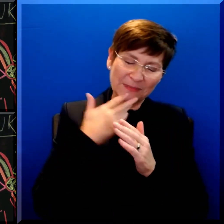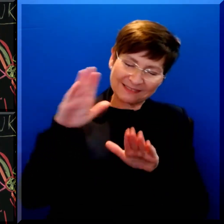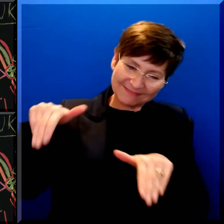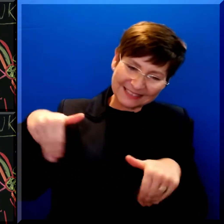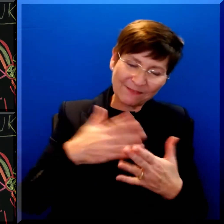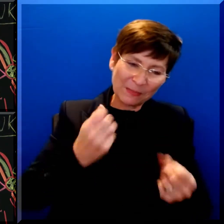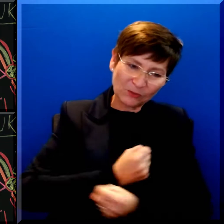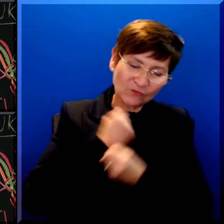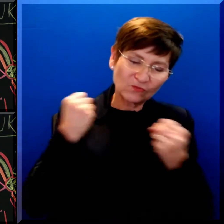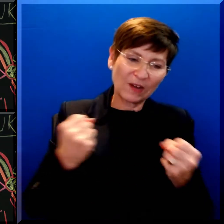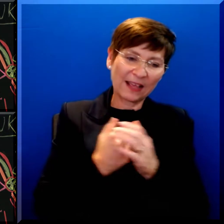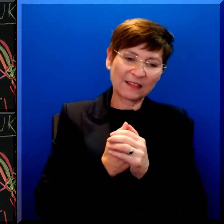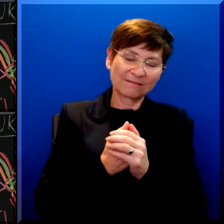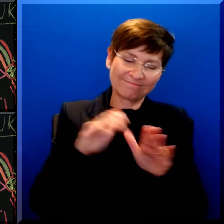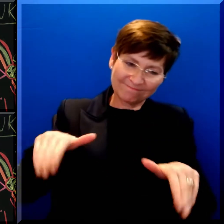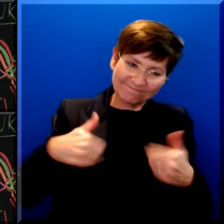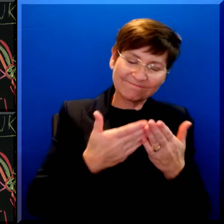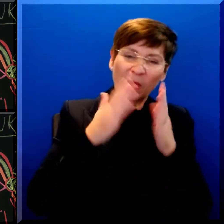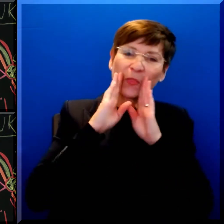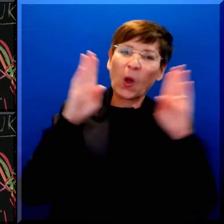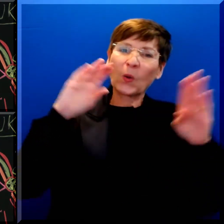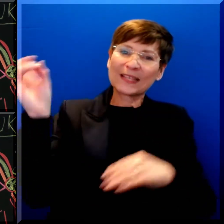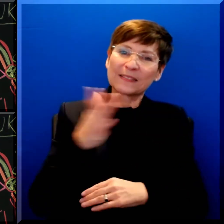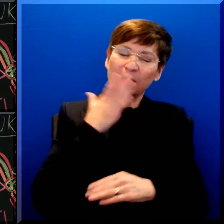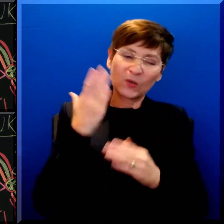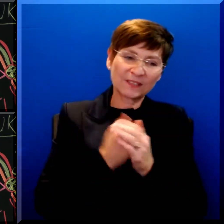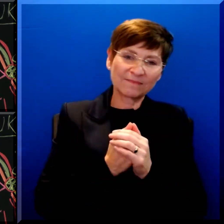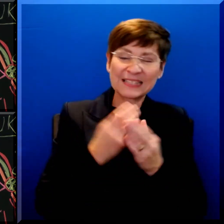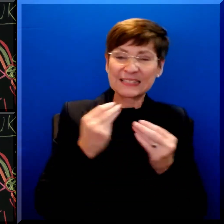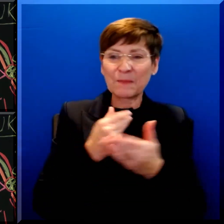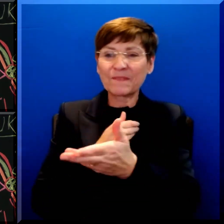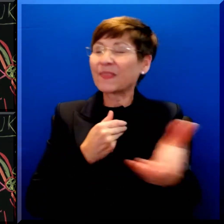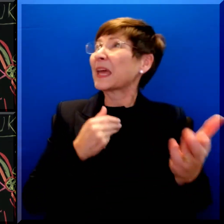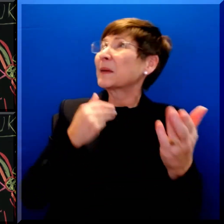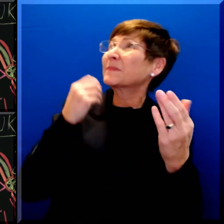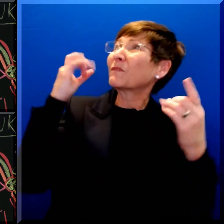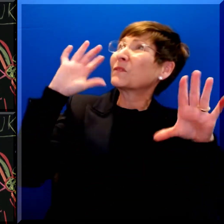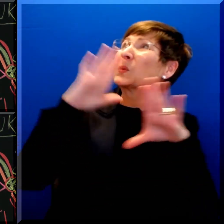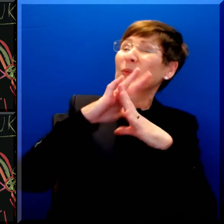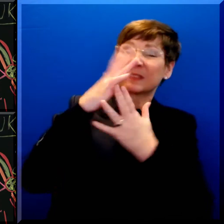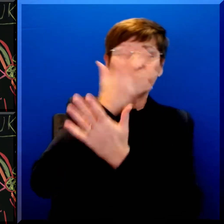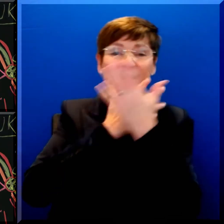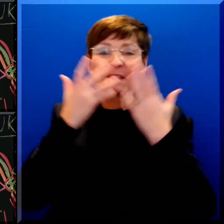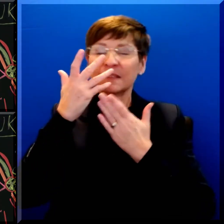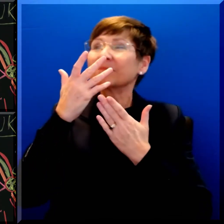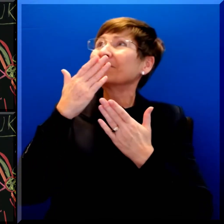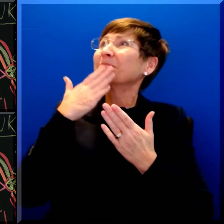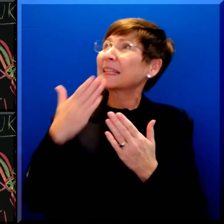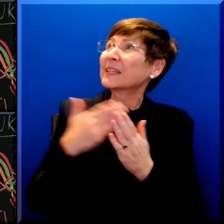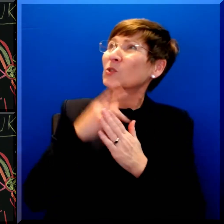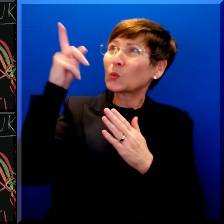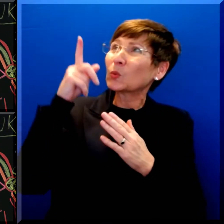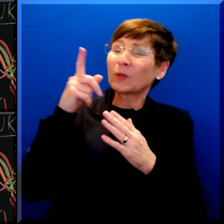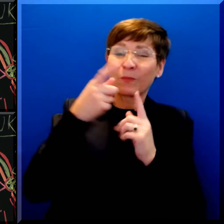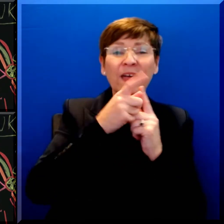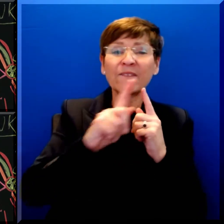God. Fill them with the Holy Spirit. Lord, for those who are confused and hurting, you are a tender God. You're a shepherd, Jesus. You hold us